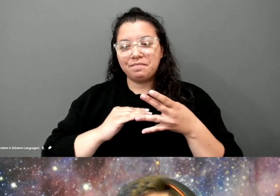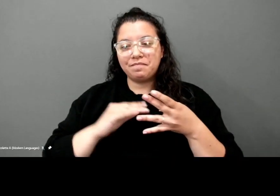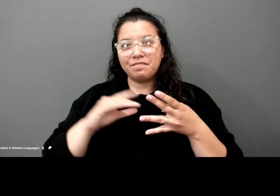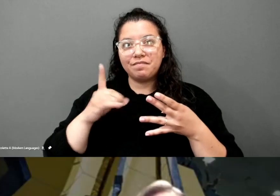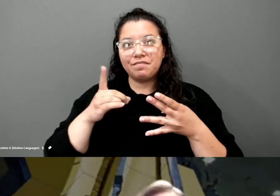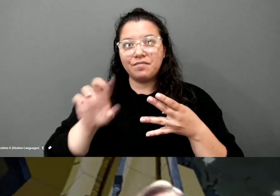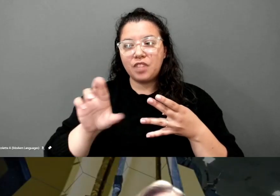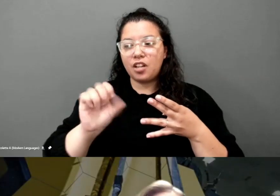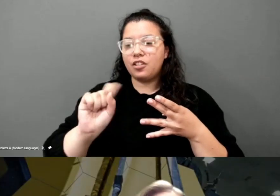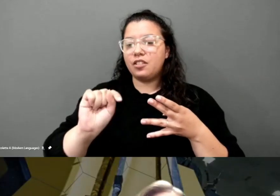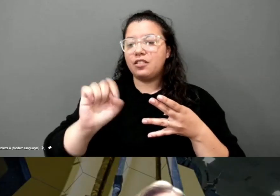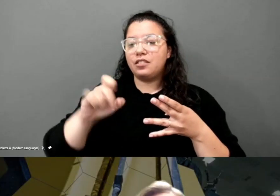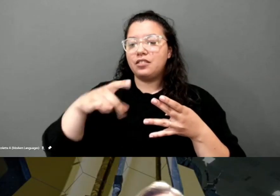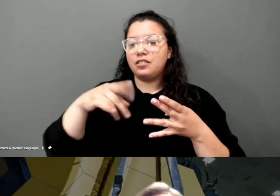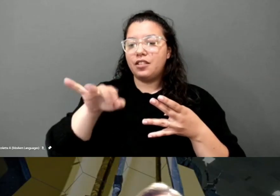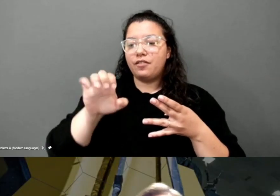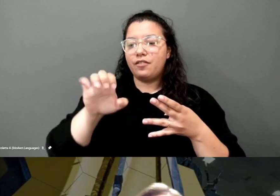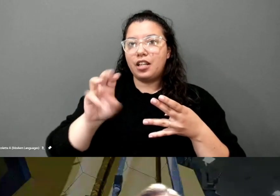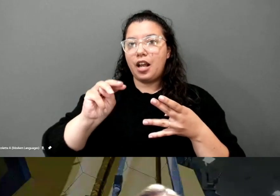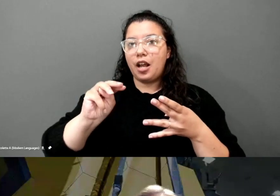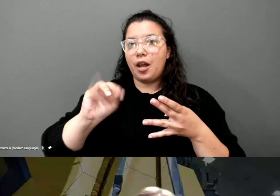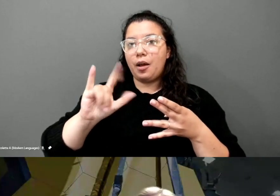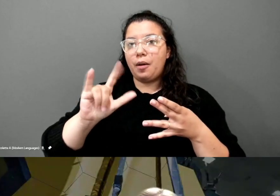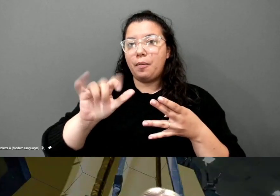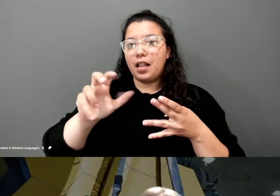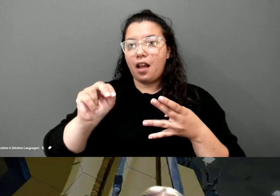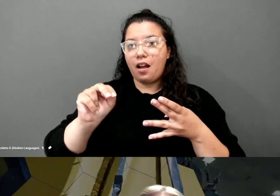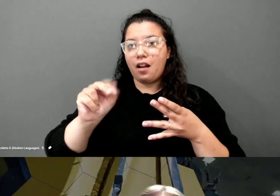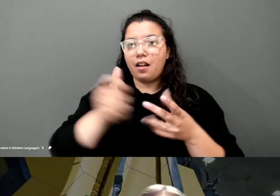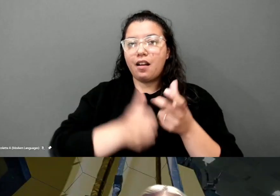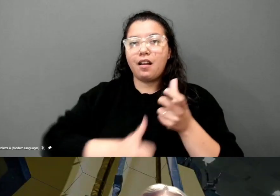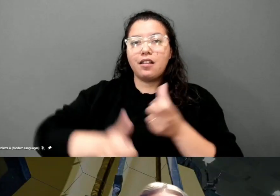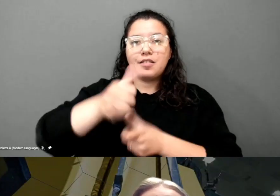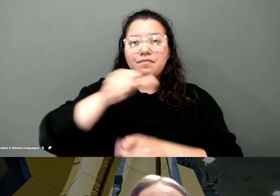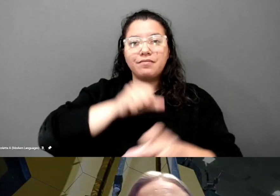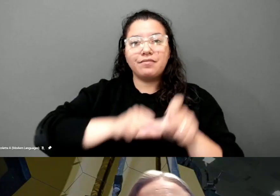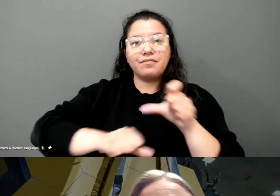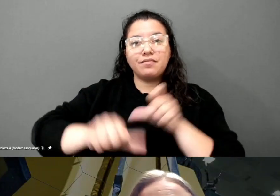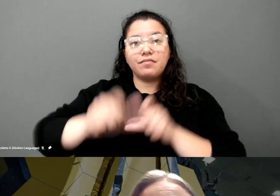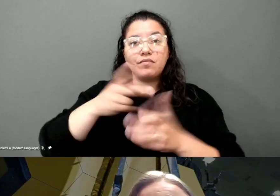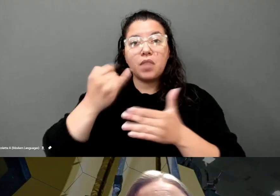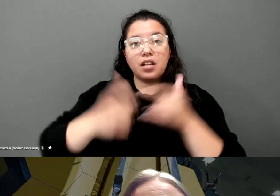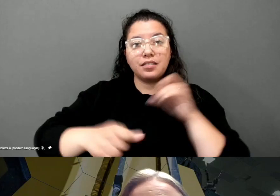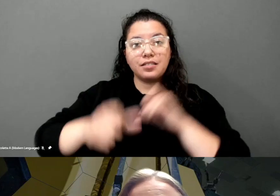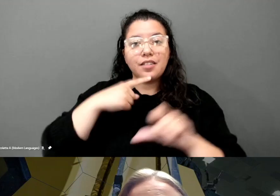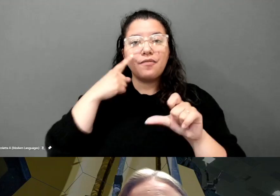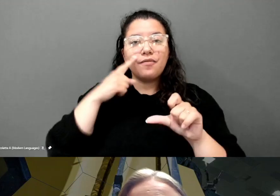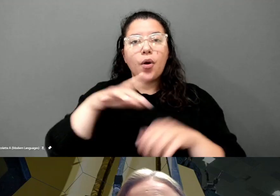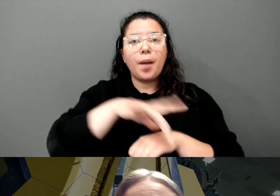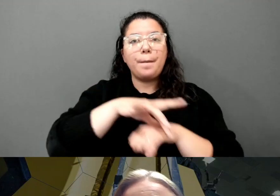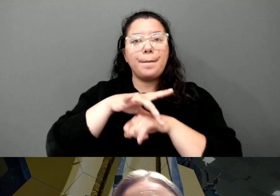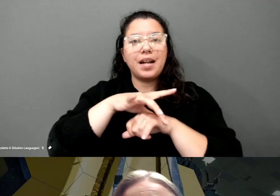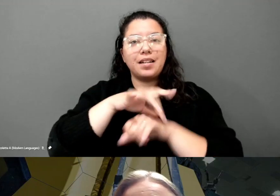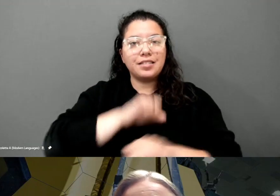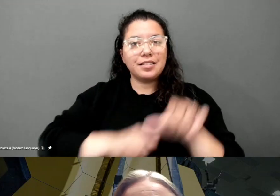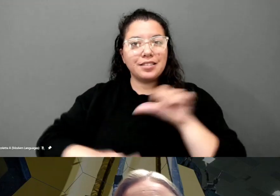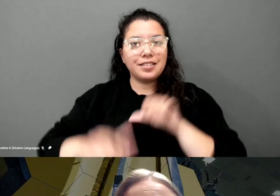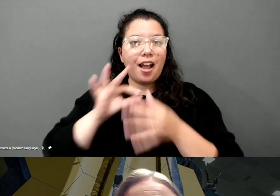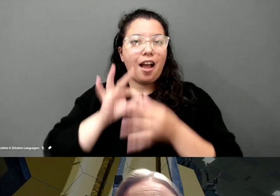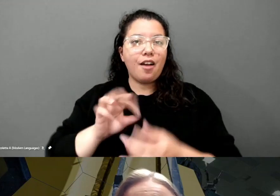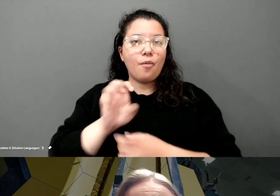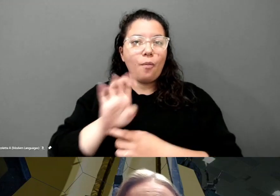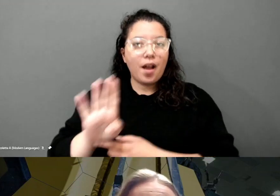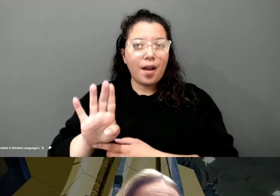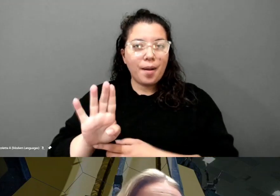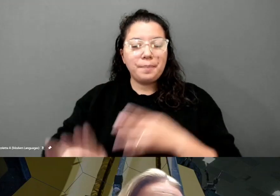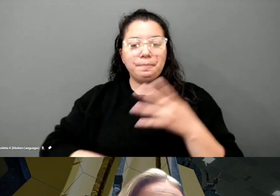Stefanie Milam. She's the Deputy Project Scientist for Planetary Science for Webb.